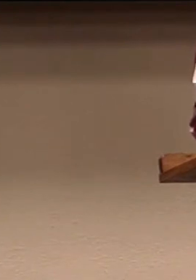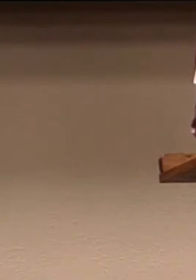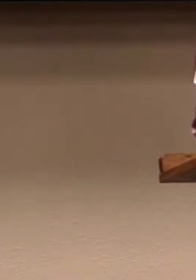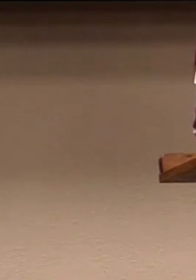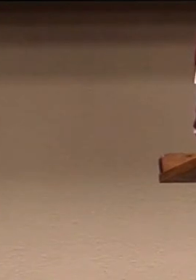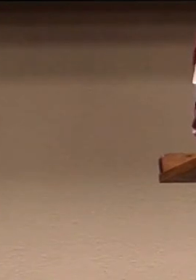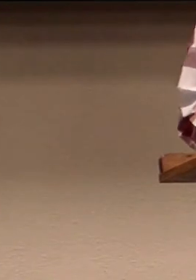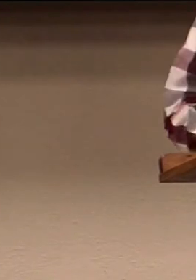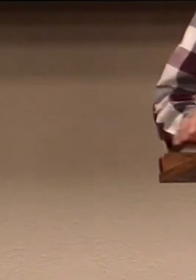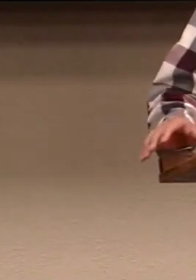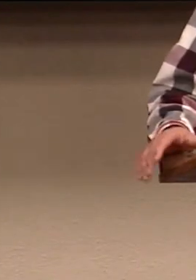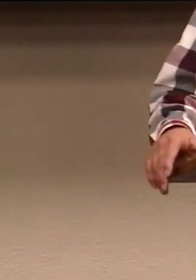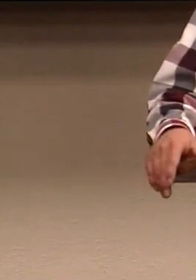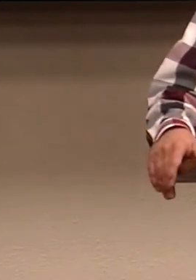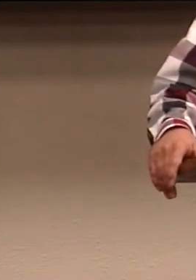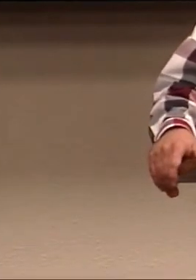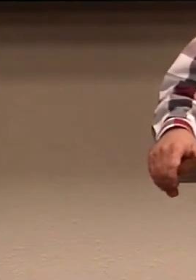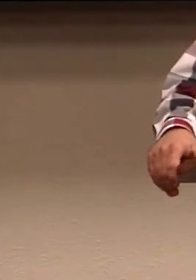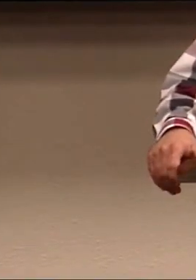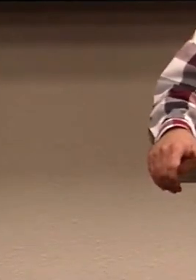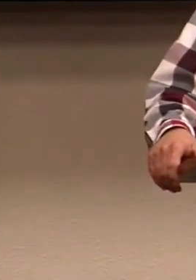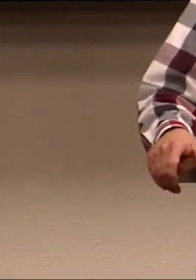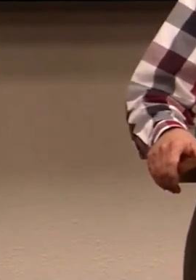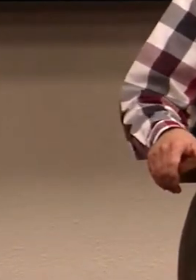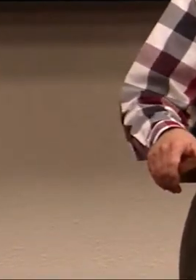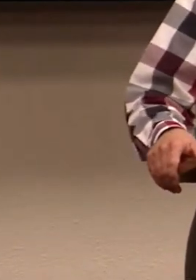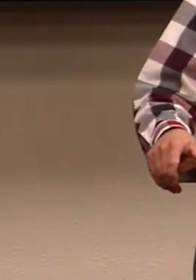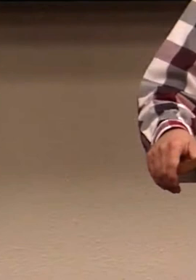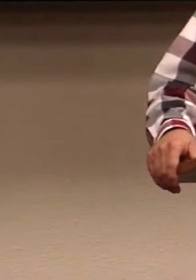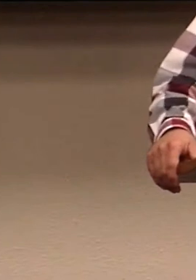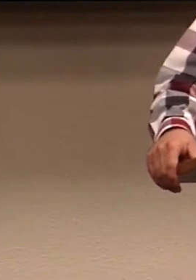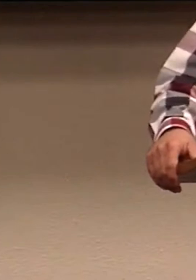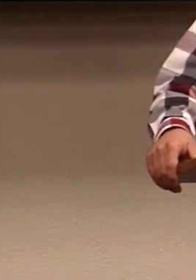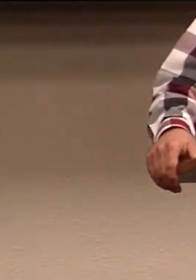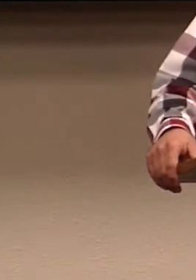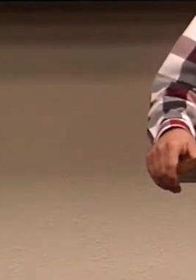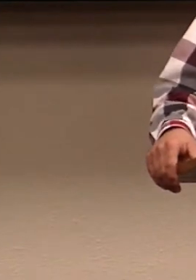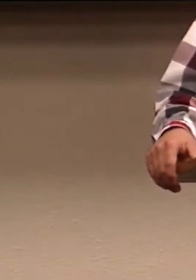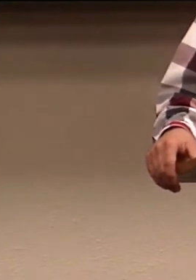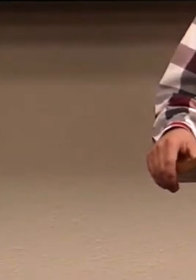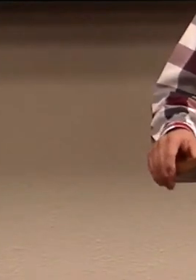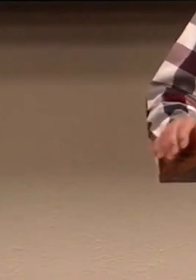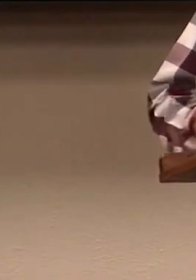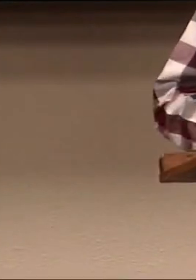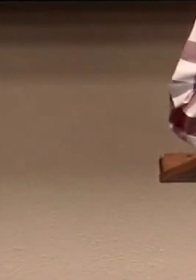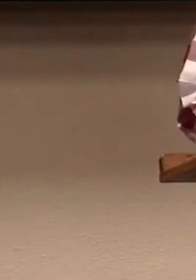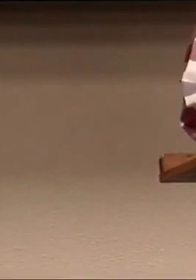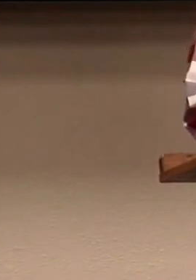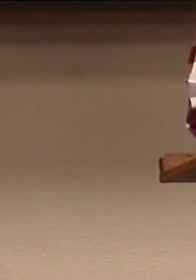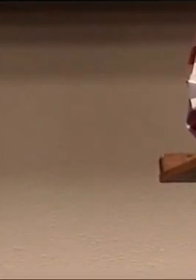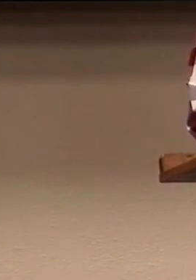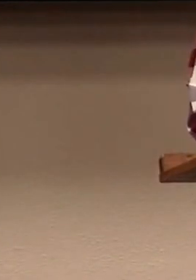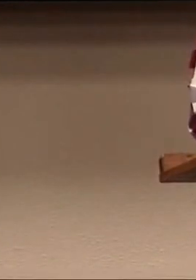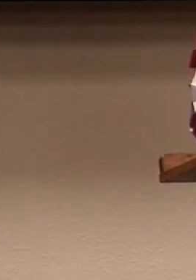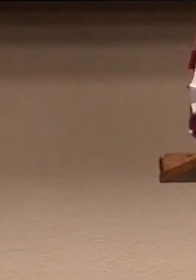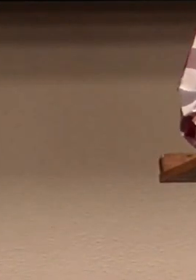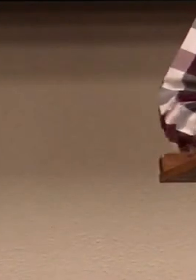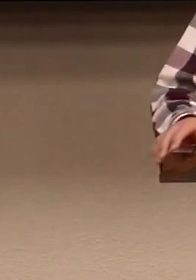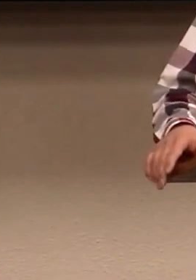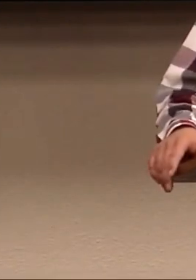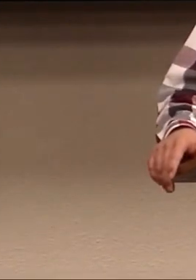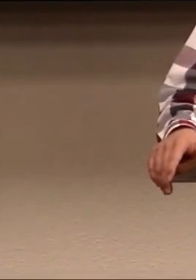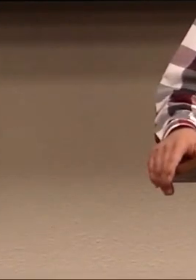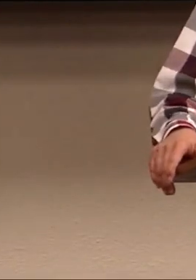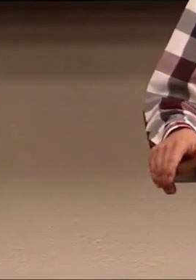most all of us here, but I certainly count it a privilege to be able to introduce him this morning. But before I